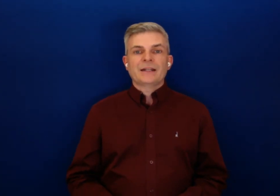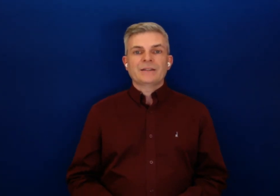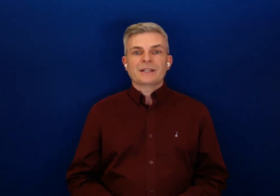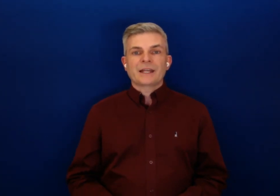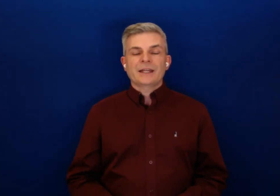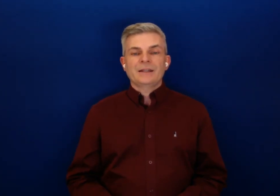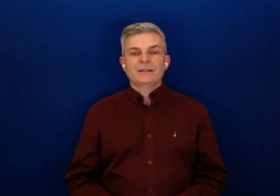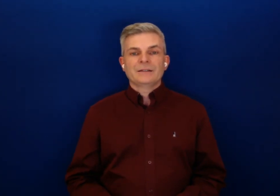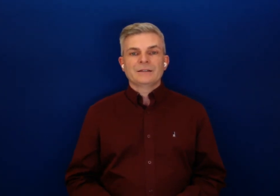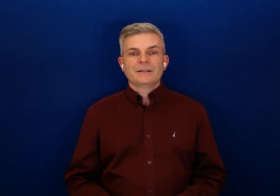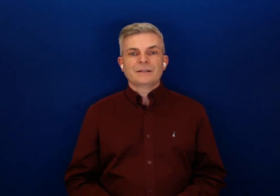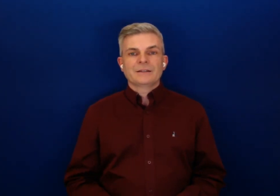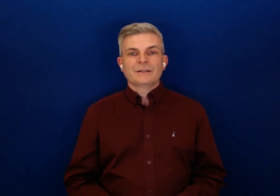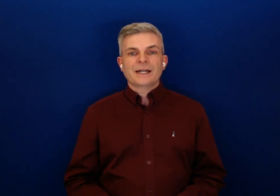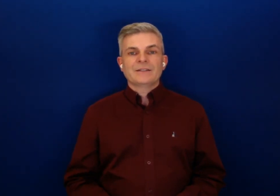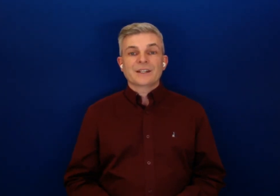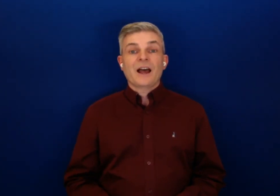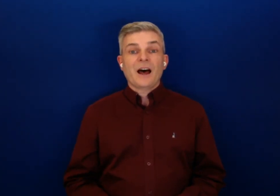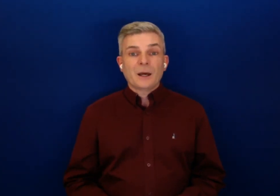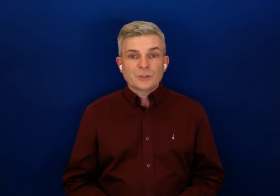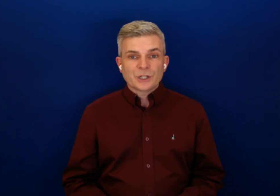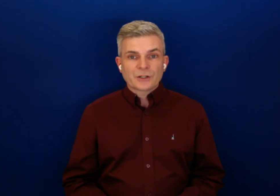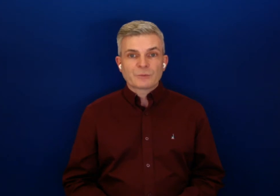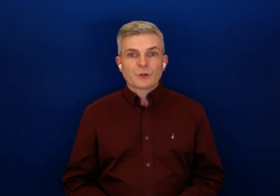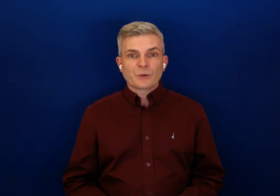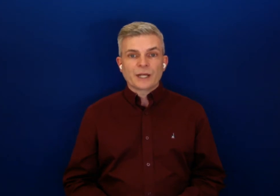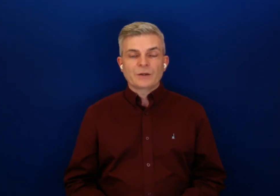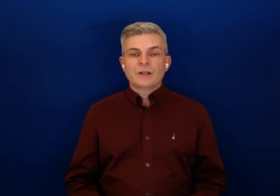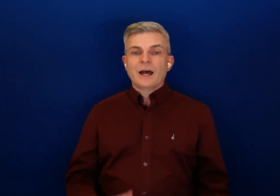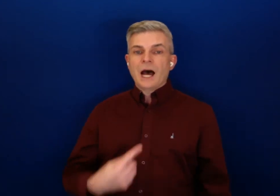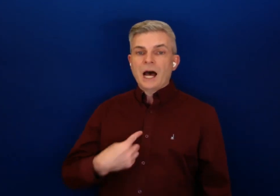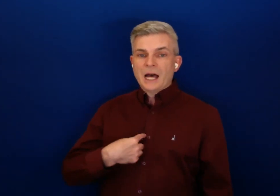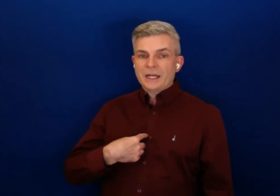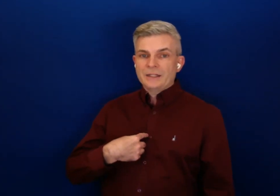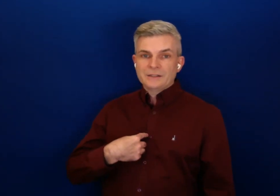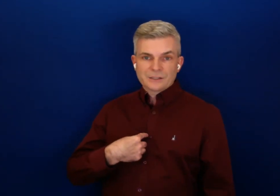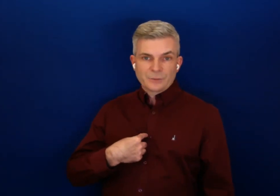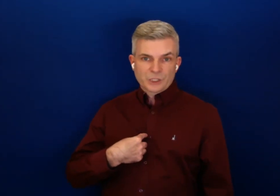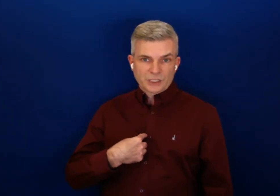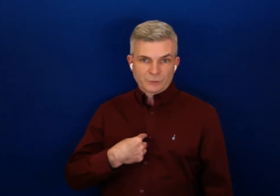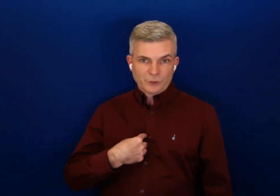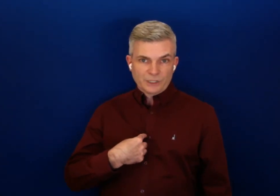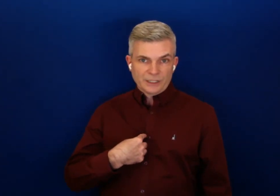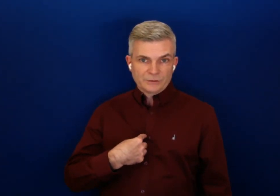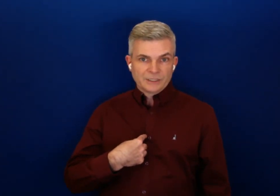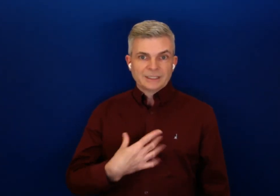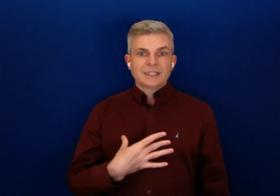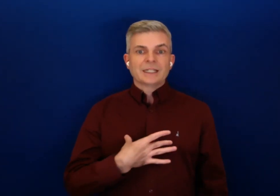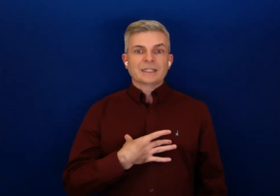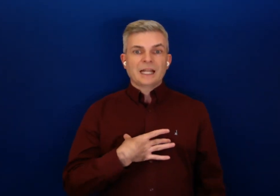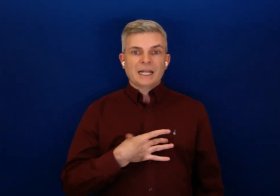is an object pronoun. I, subject pronoun,